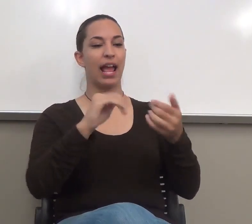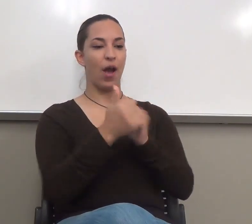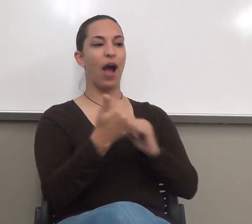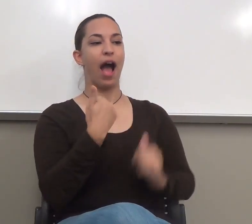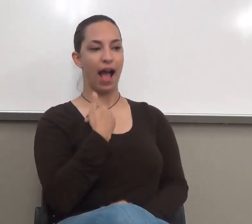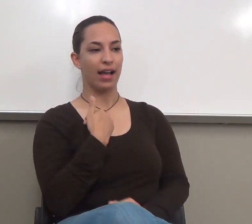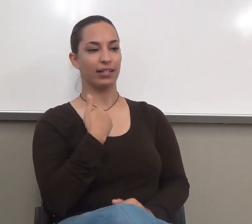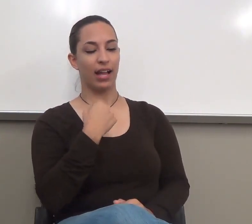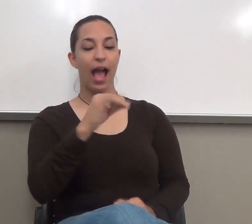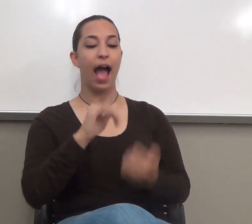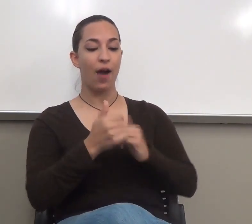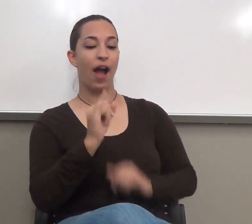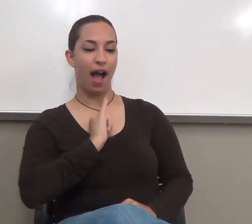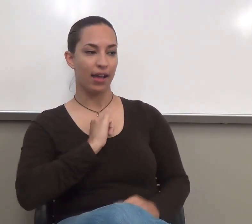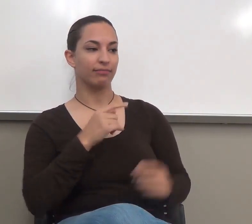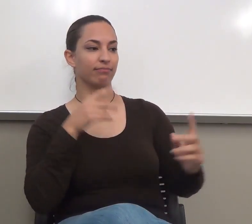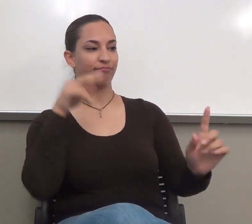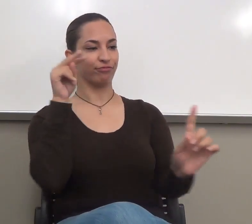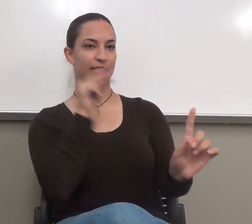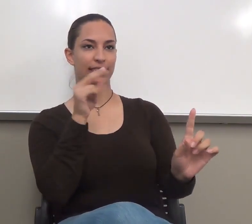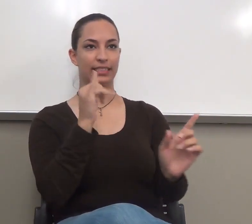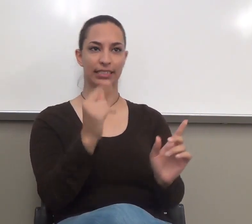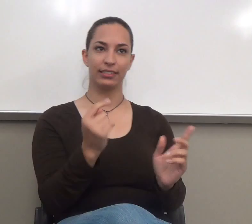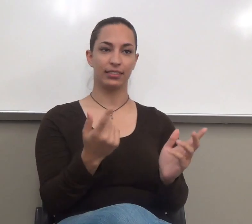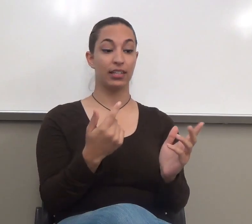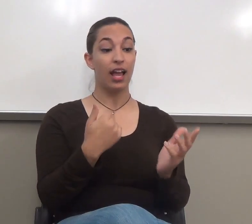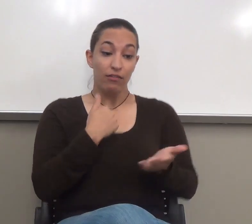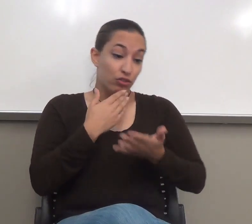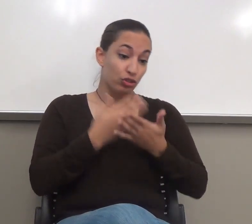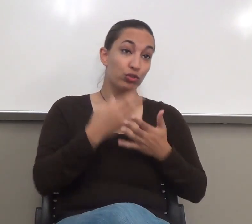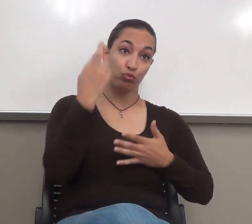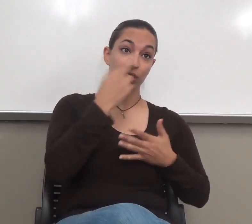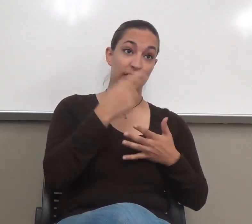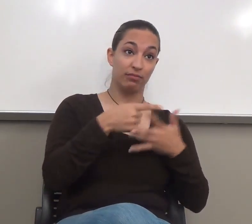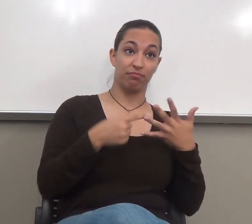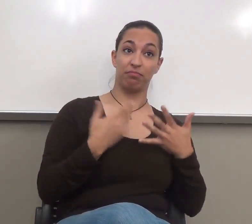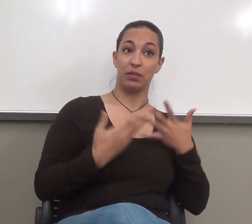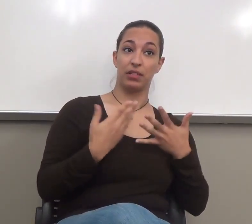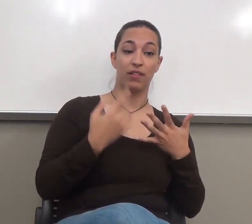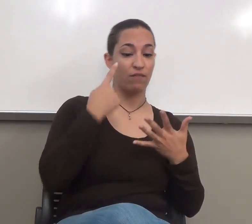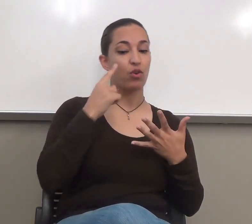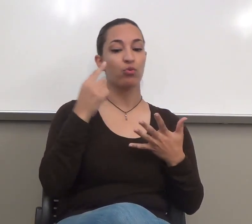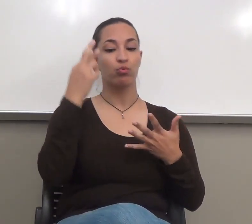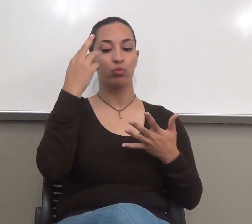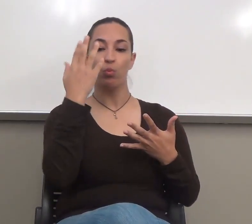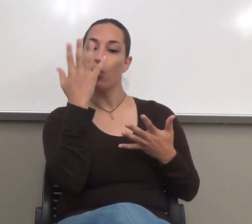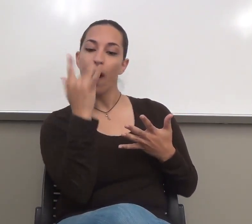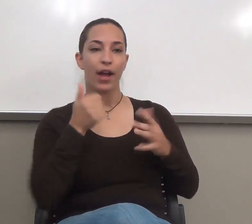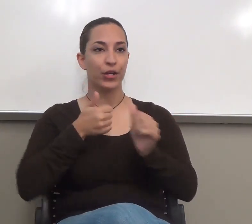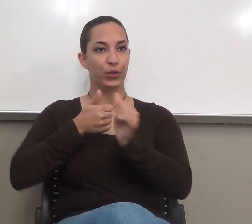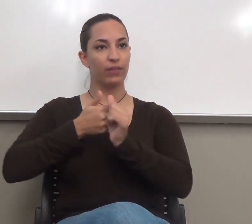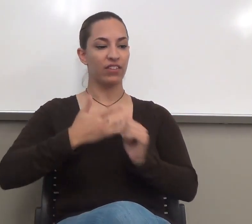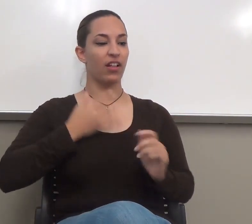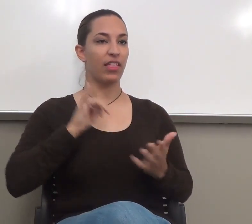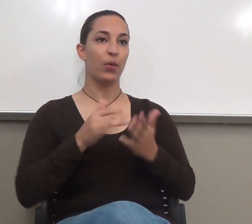want everybody else in the class to come around to your way of thinking, but here's the way you see